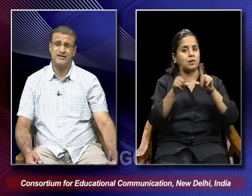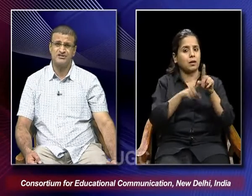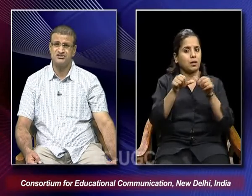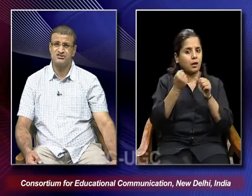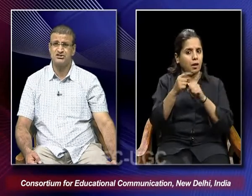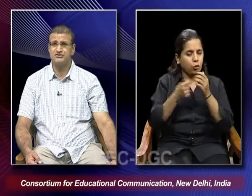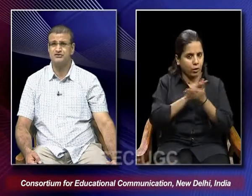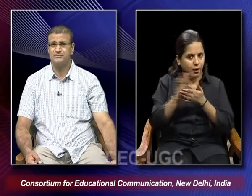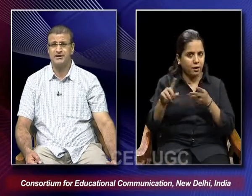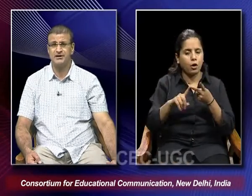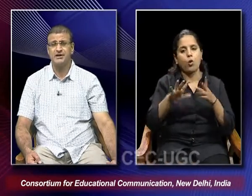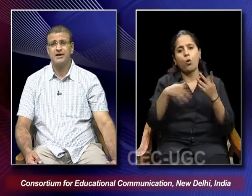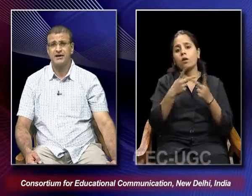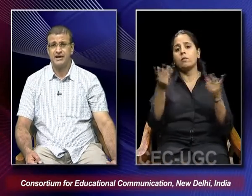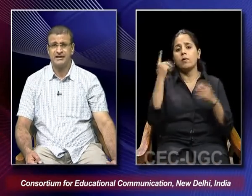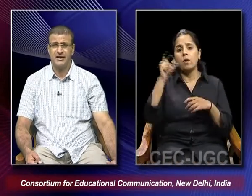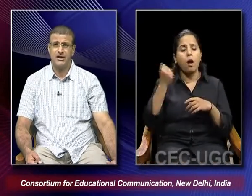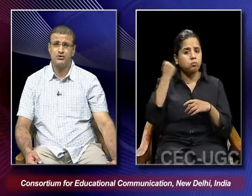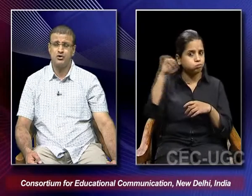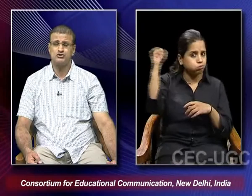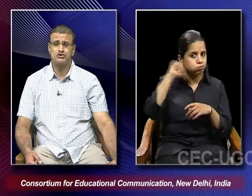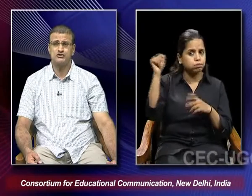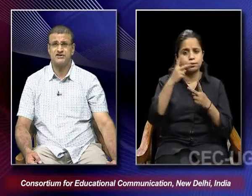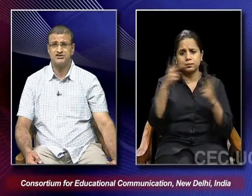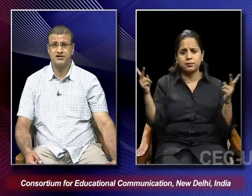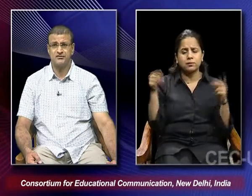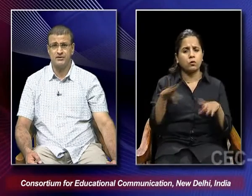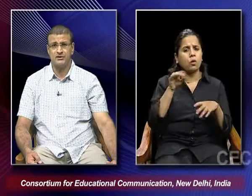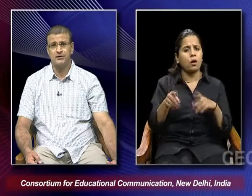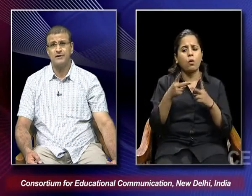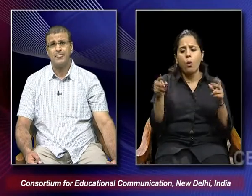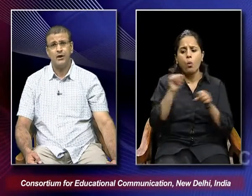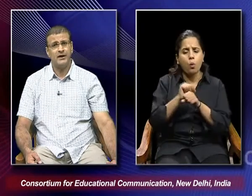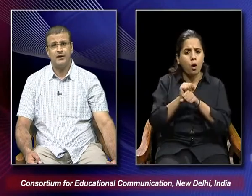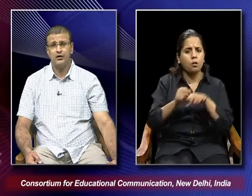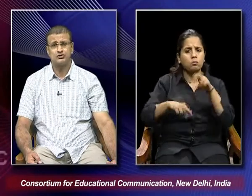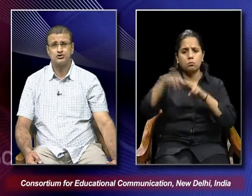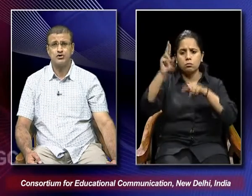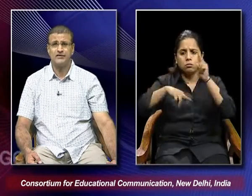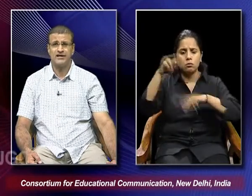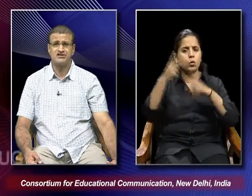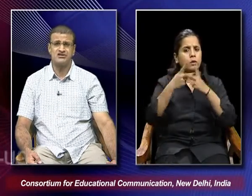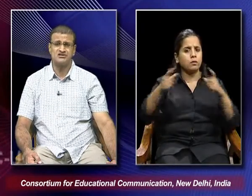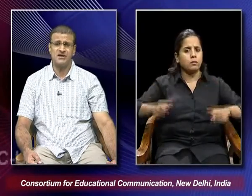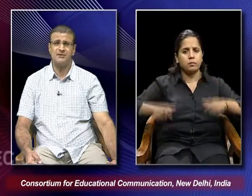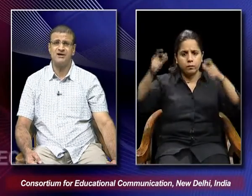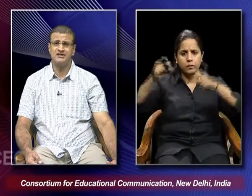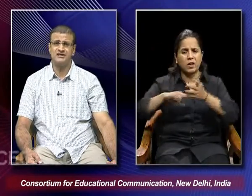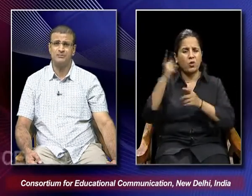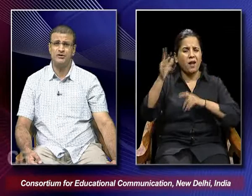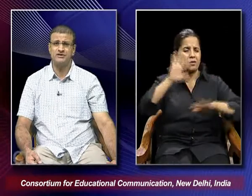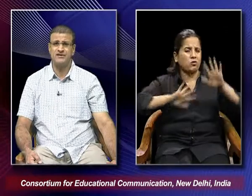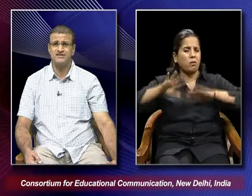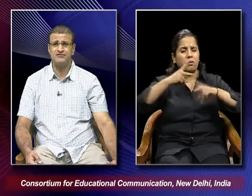of demonstrations which were being carried out, all sorts of constructive work, all sorts of nationalist dramas and